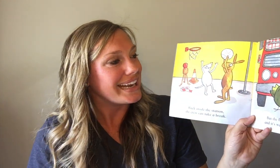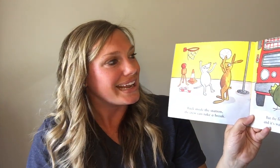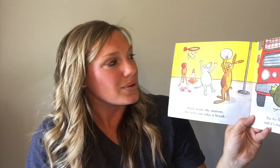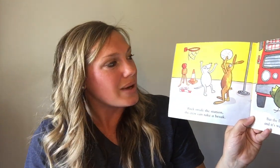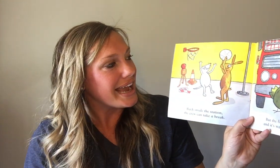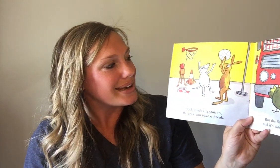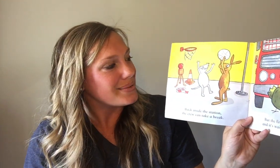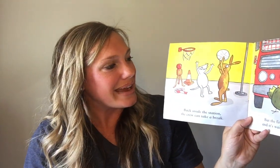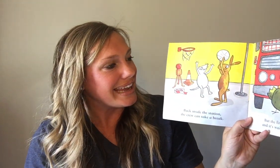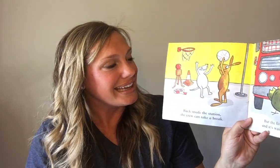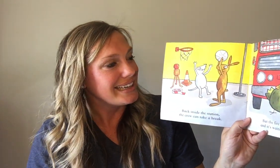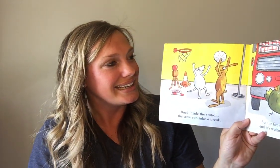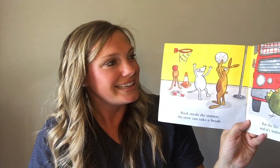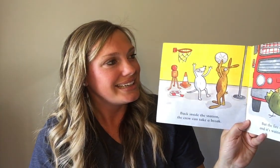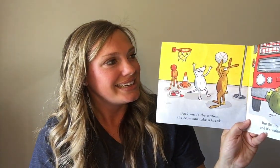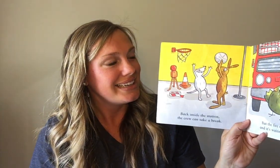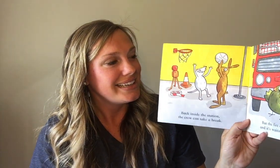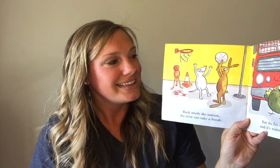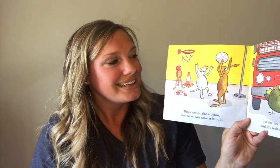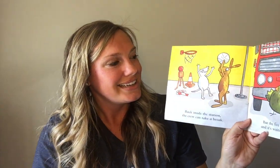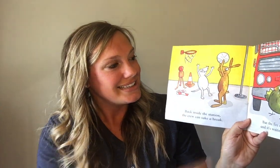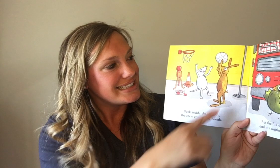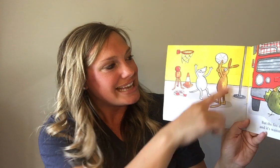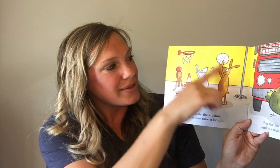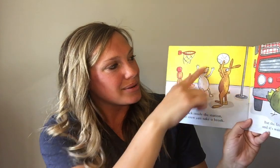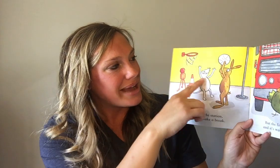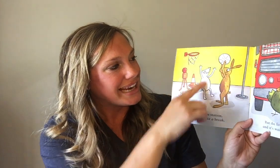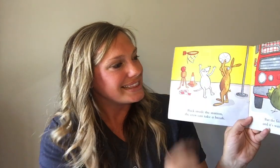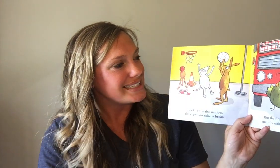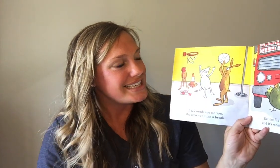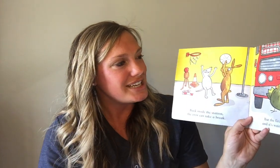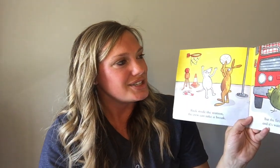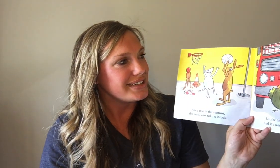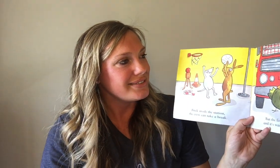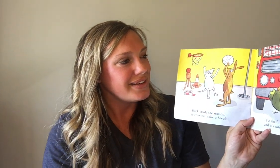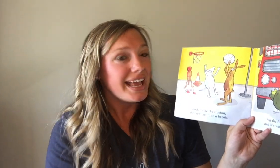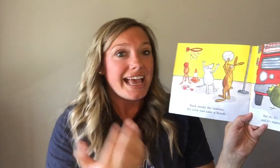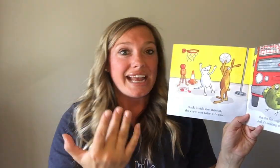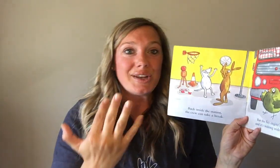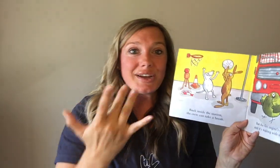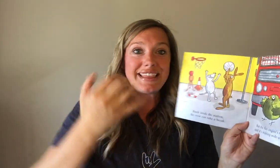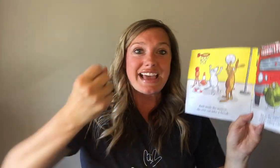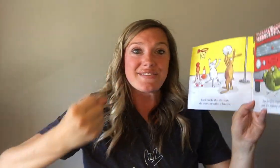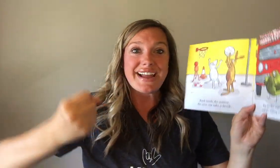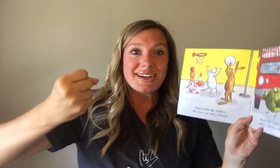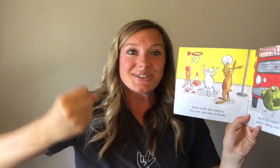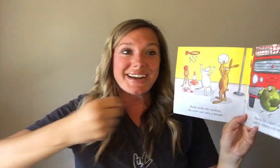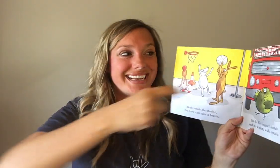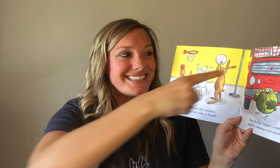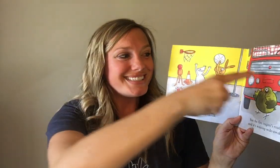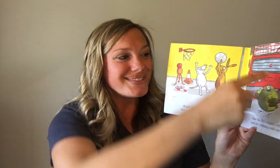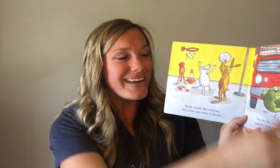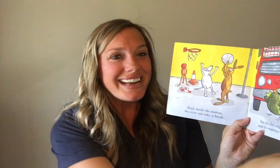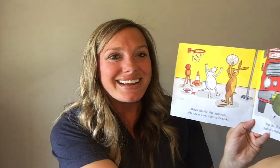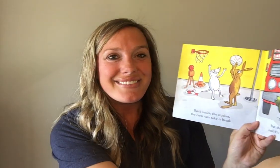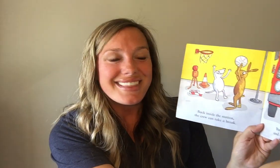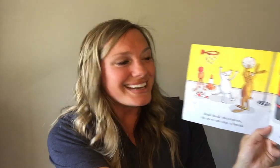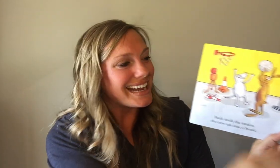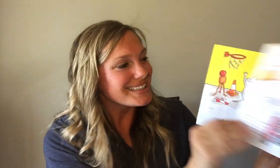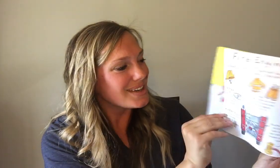waiting wide awake. Now they're back at the station. And look, that fire truck is just waiting for the next